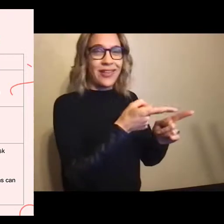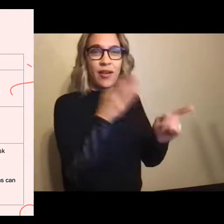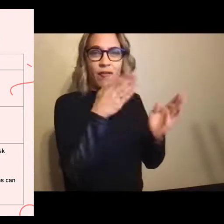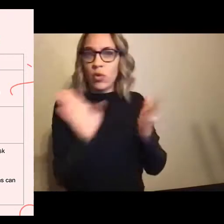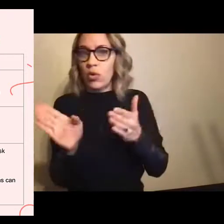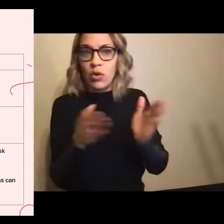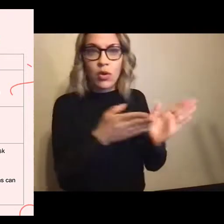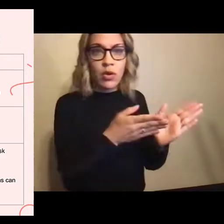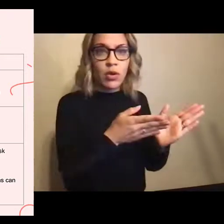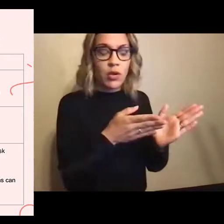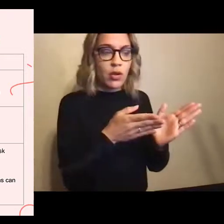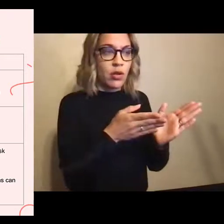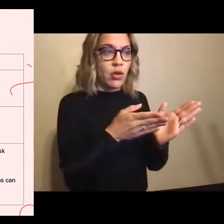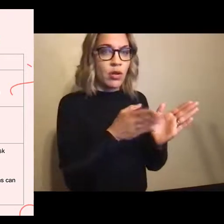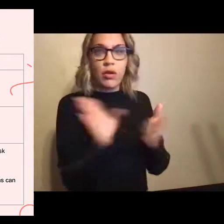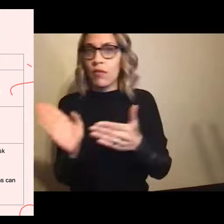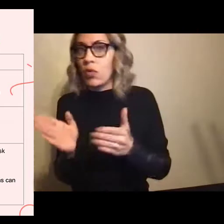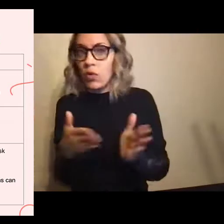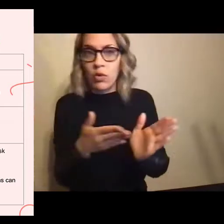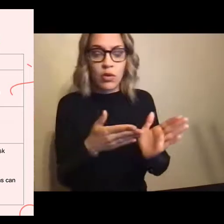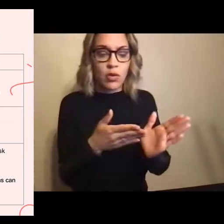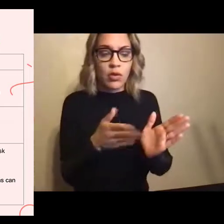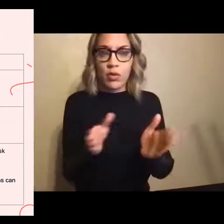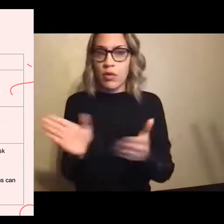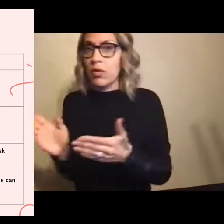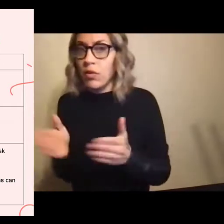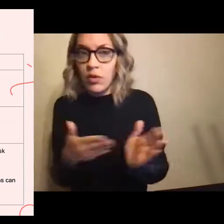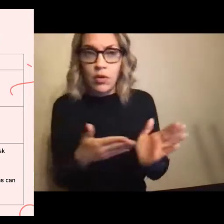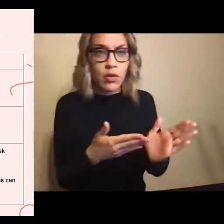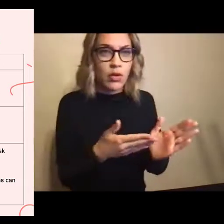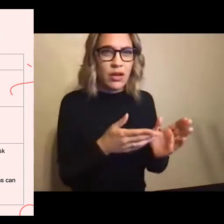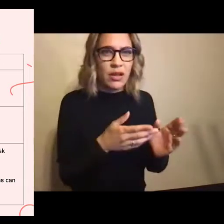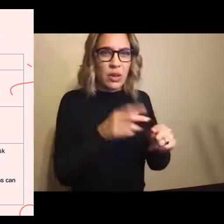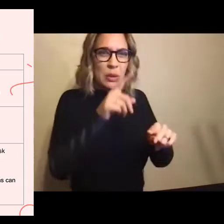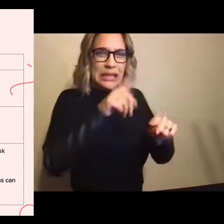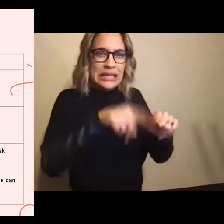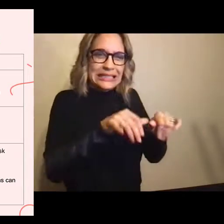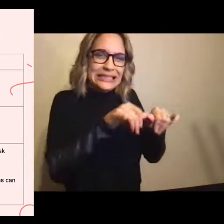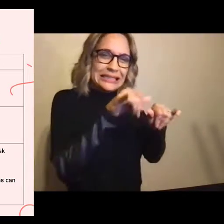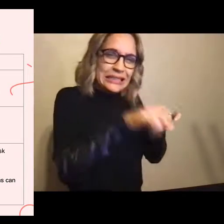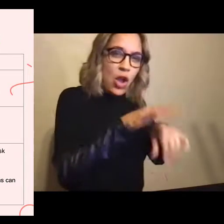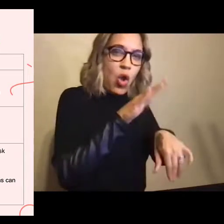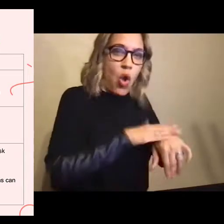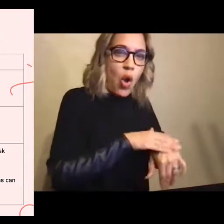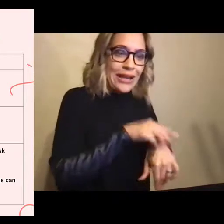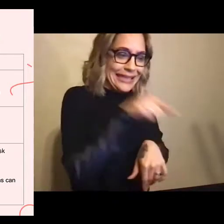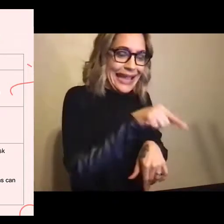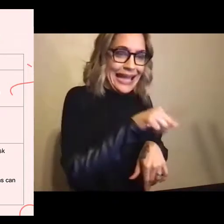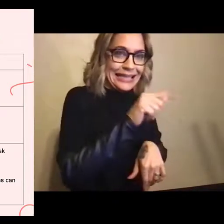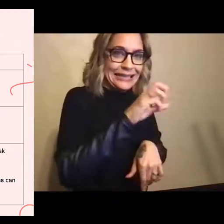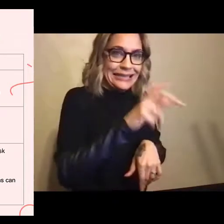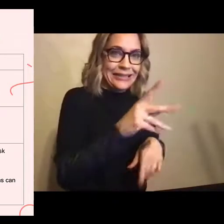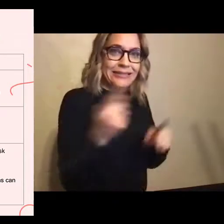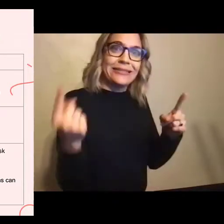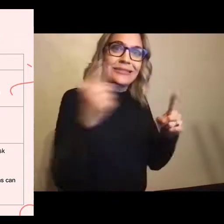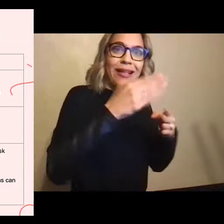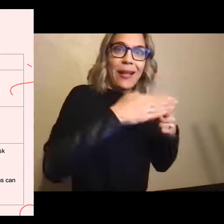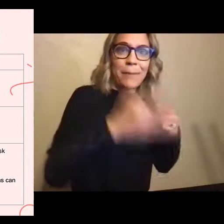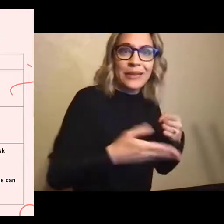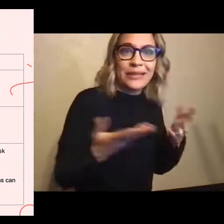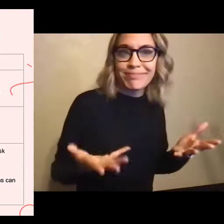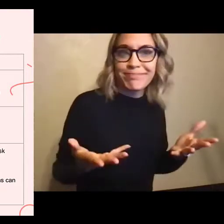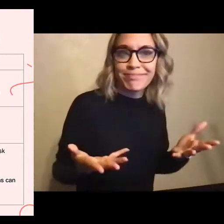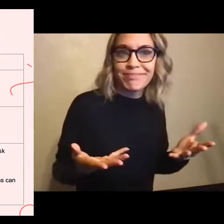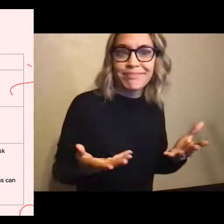And perhaps you're distracted when you're focusing on certain tasks. You're unable to give all of your time to one task and the